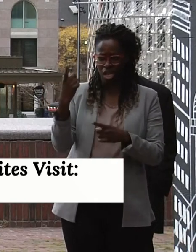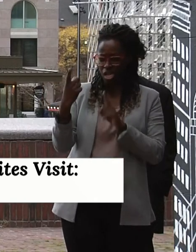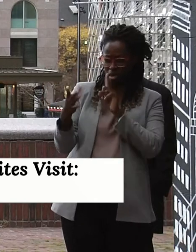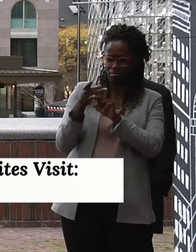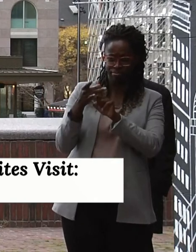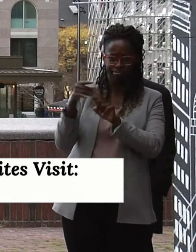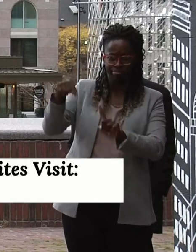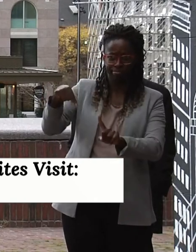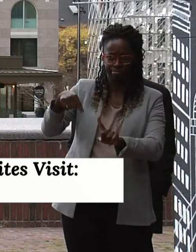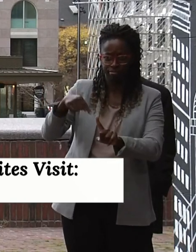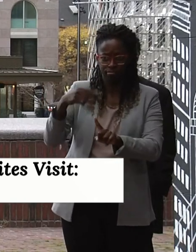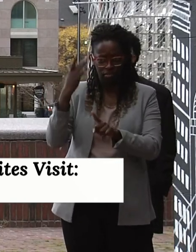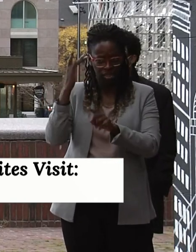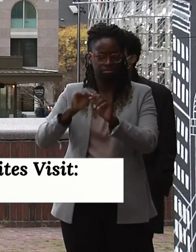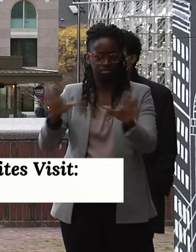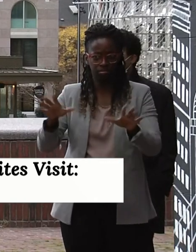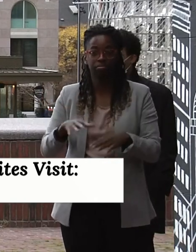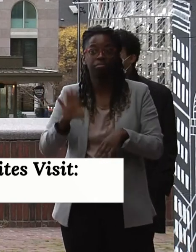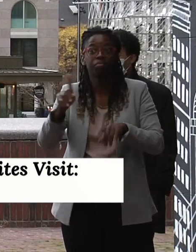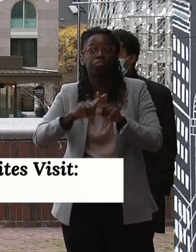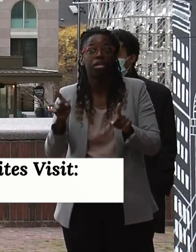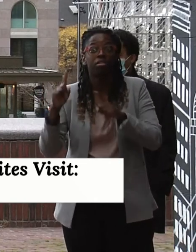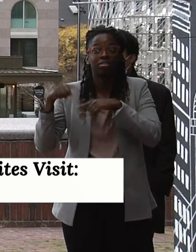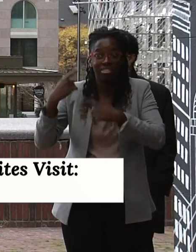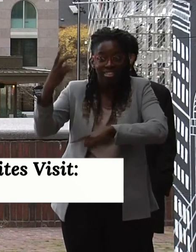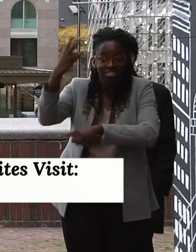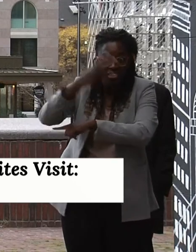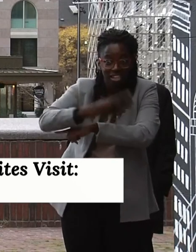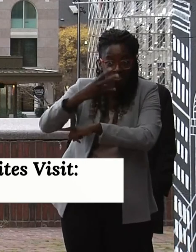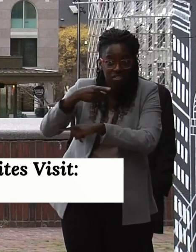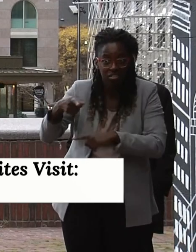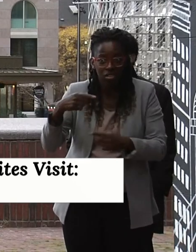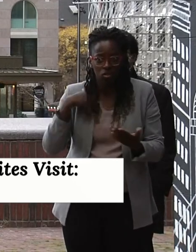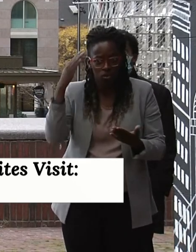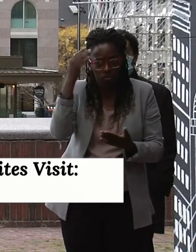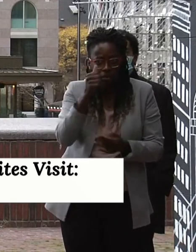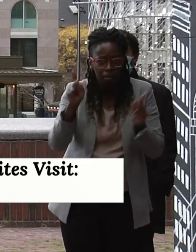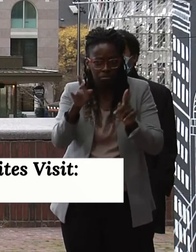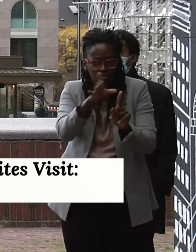I know 7 or 8 people that got the virus. So it seems different.